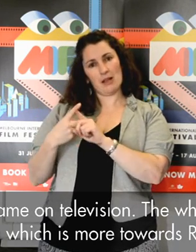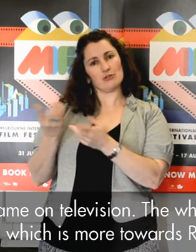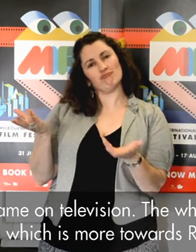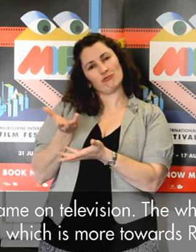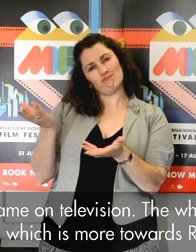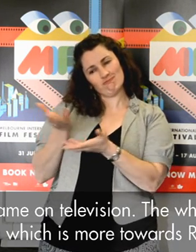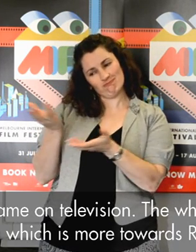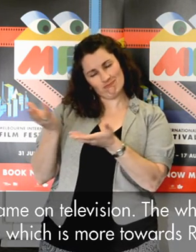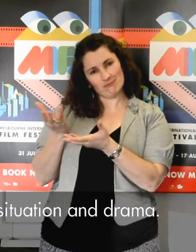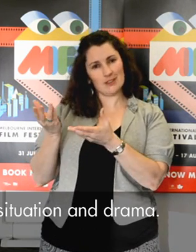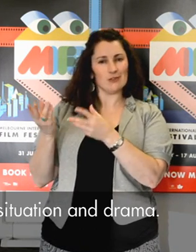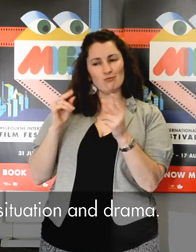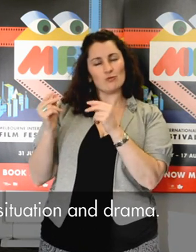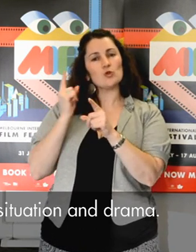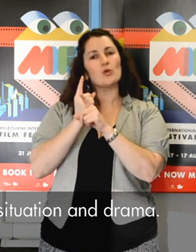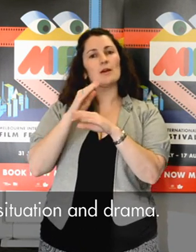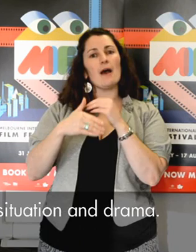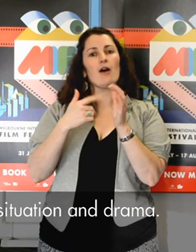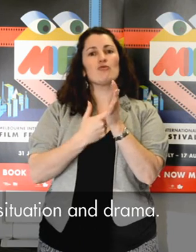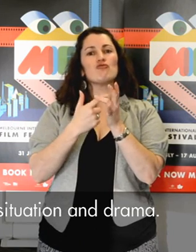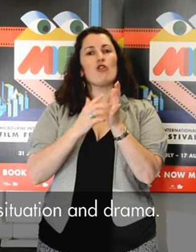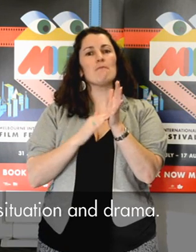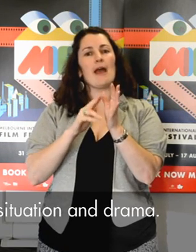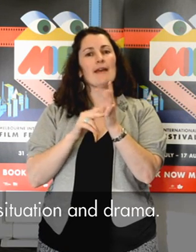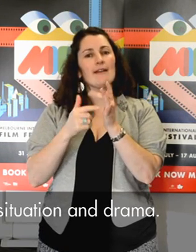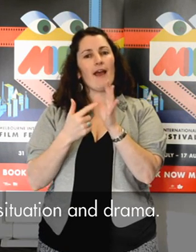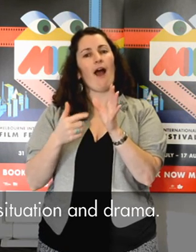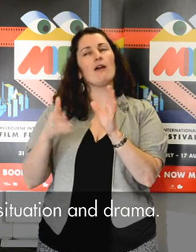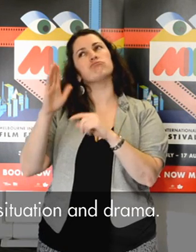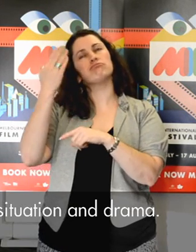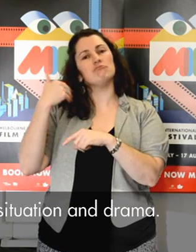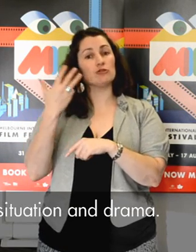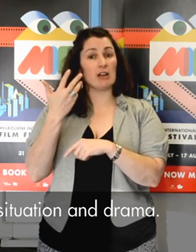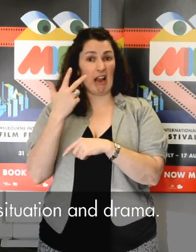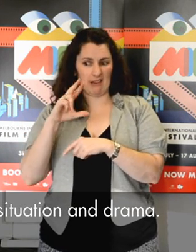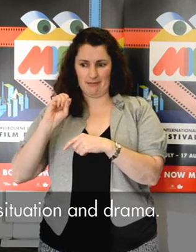during the 80s and its political situation and drama.